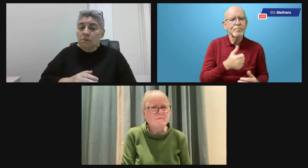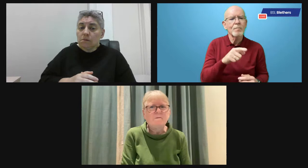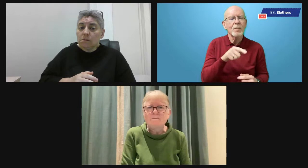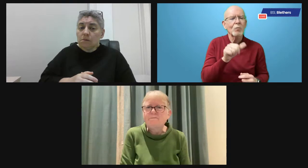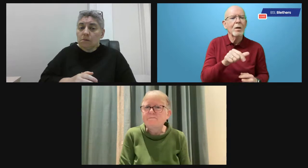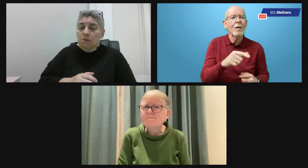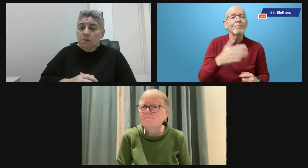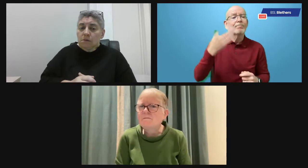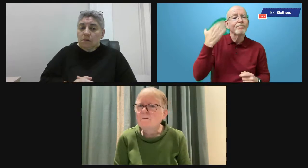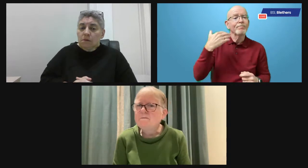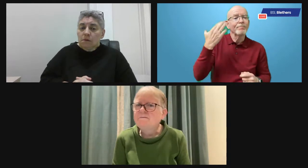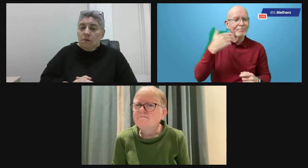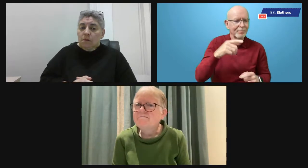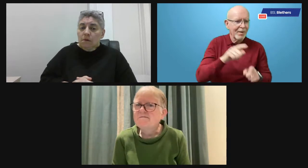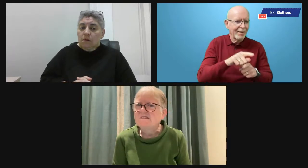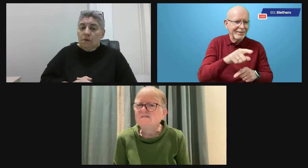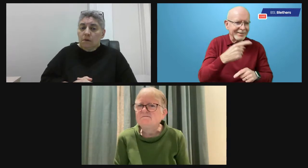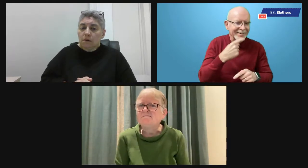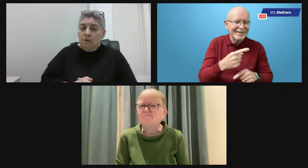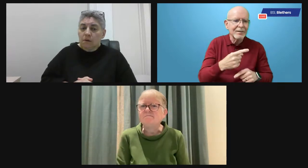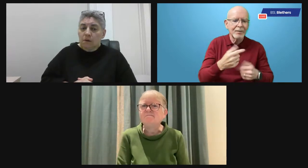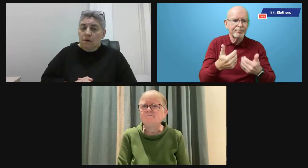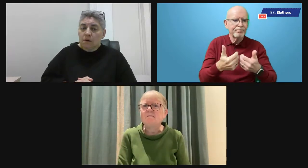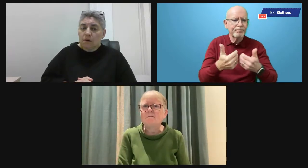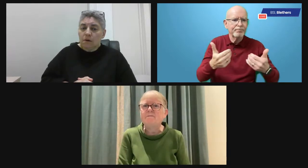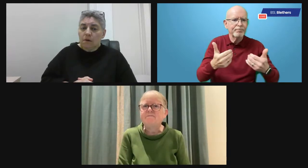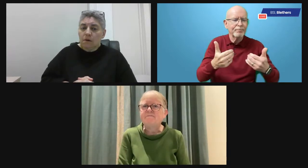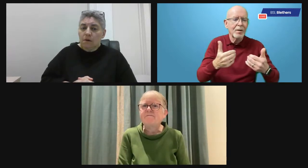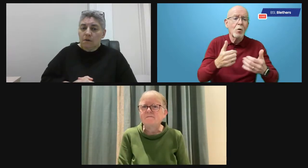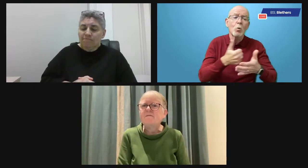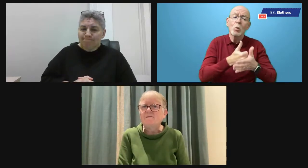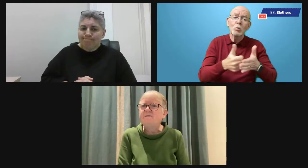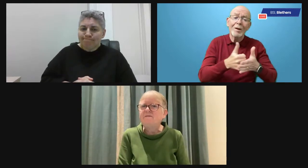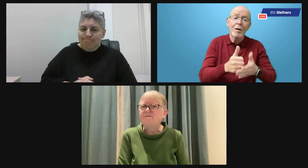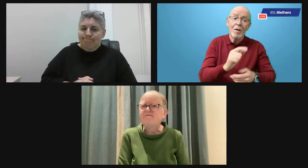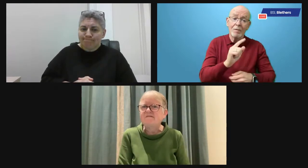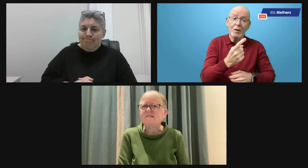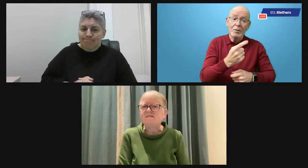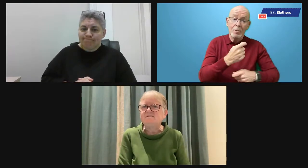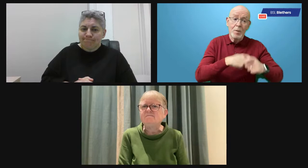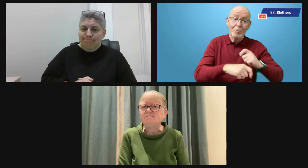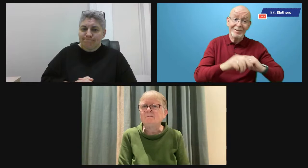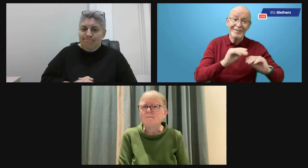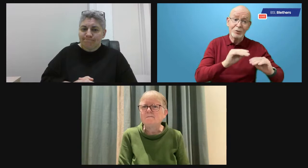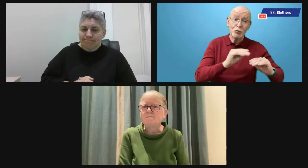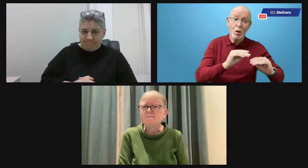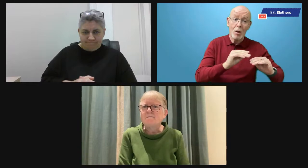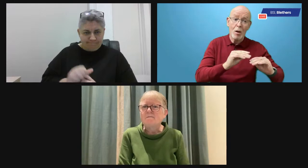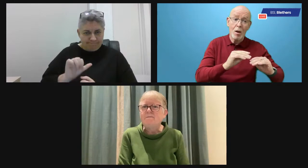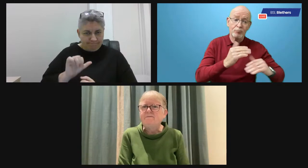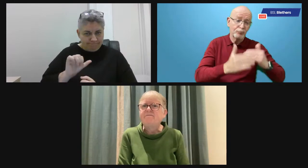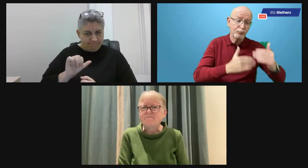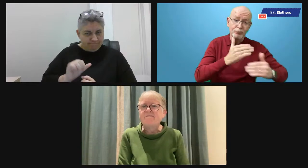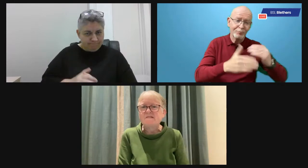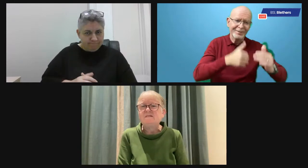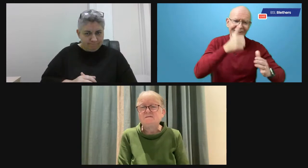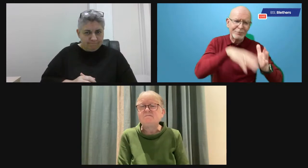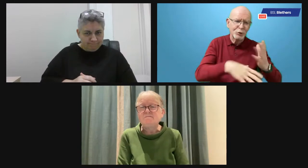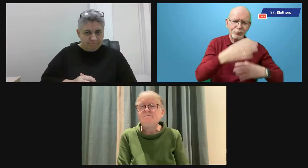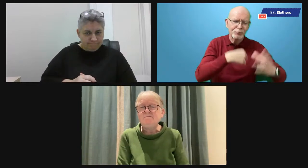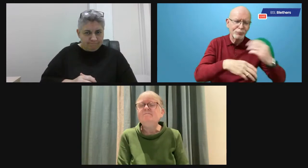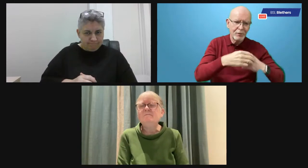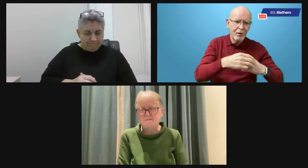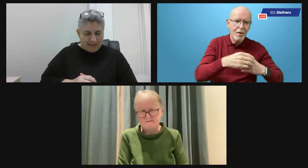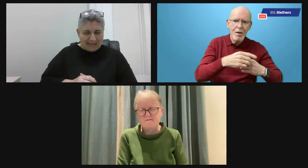Now it's integrated. Got you. Clark, as Zem said, in the olden days, it was really